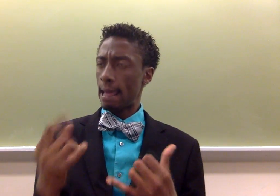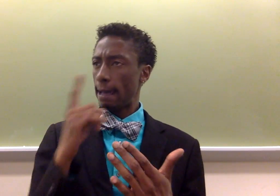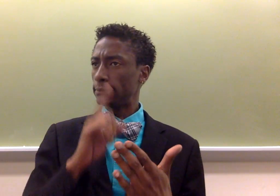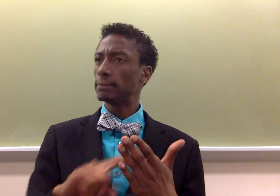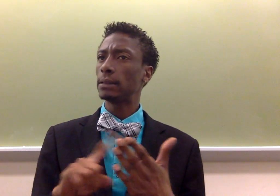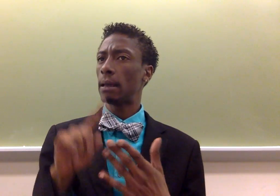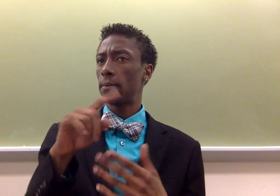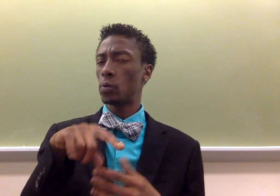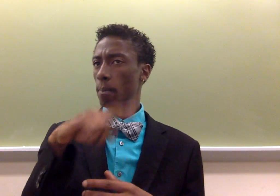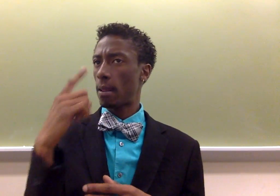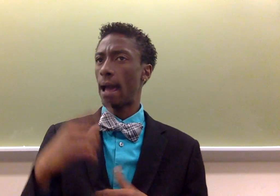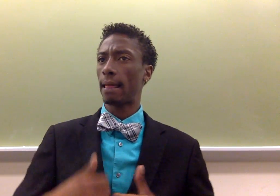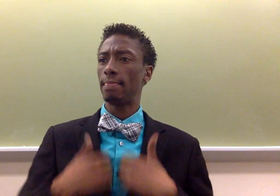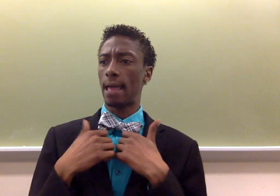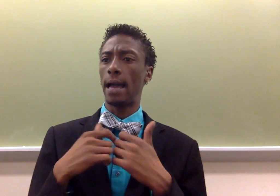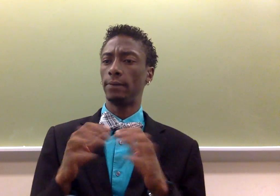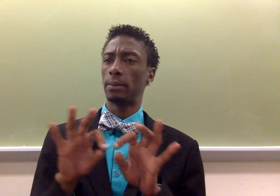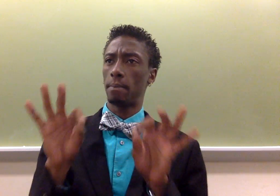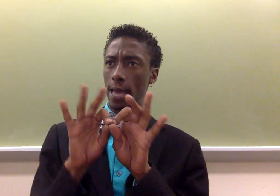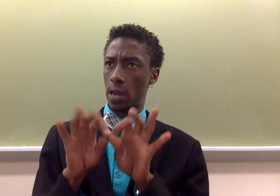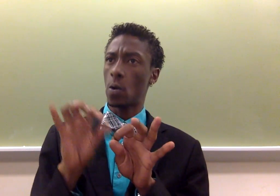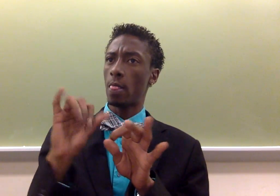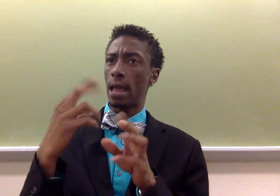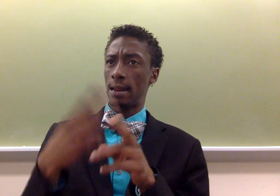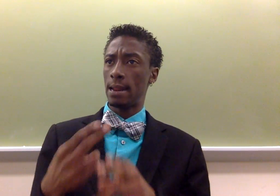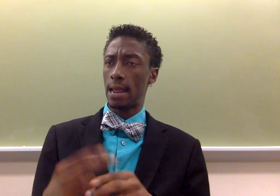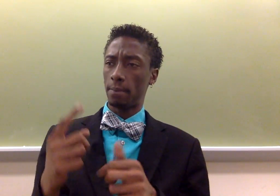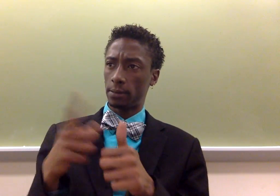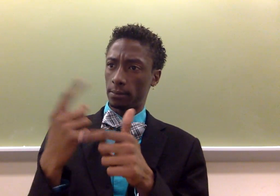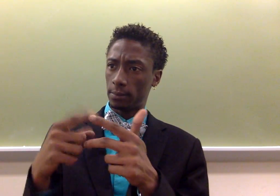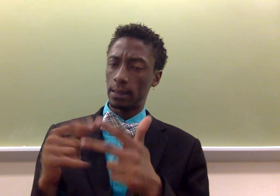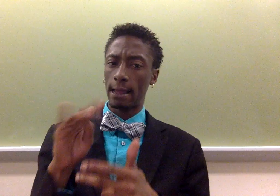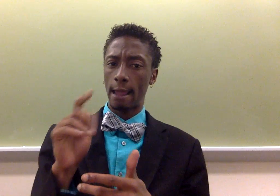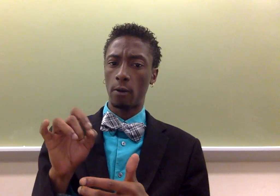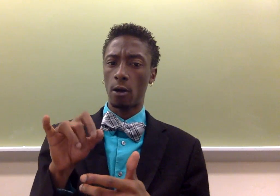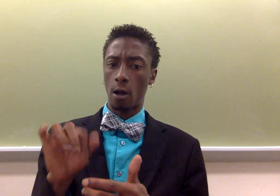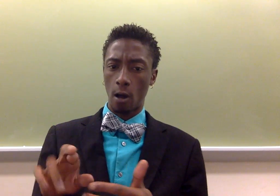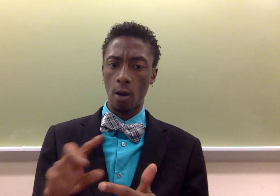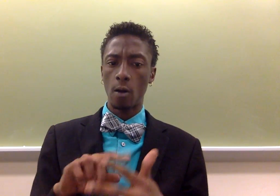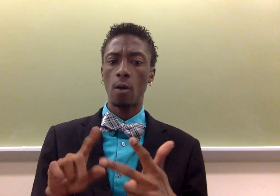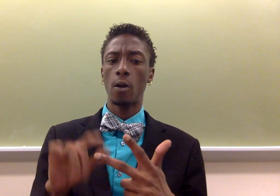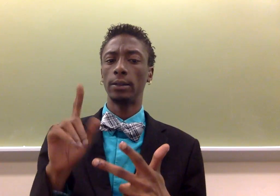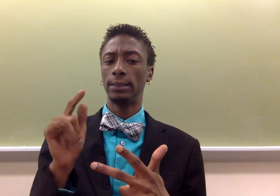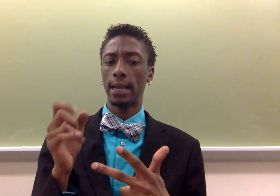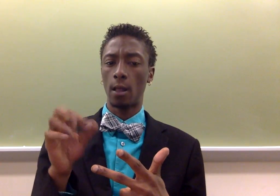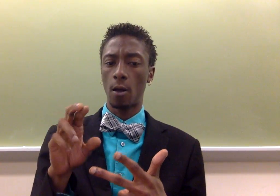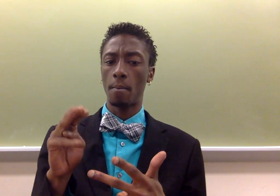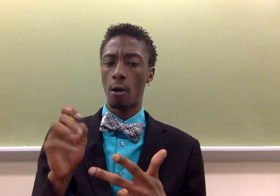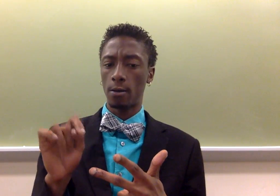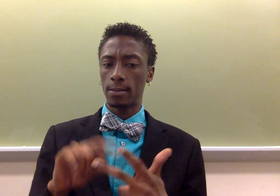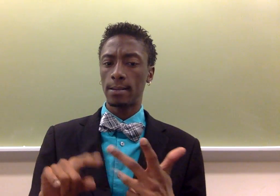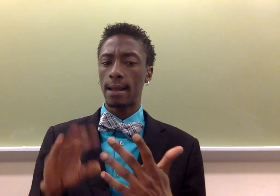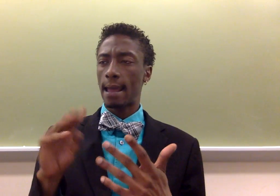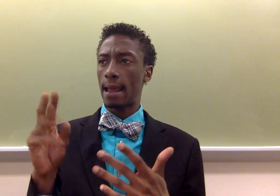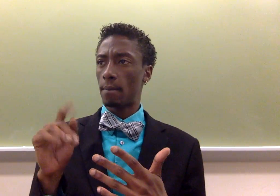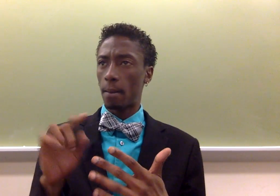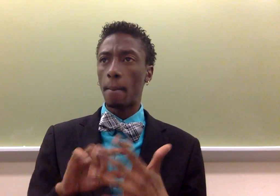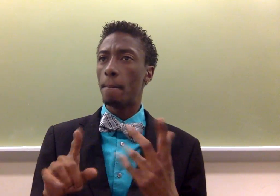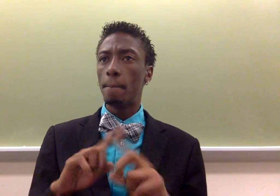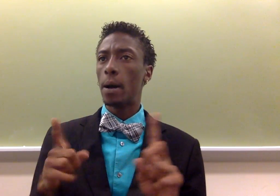that stand out in the Black Lives Matter movement and get the most attention are Eric Garner and Trayvon Martin and Michael Brown, but we don't see the Yvette Smiths or